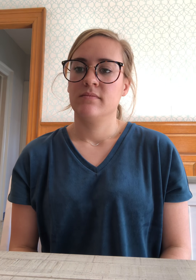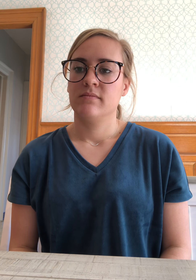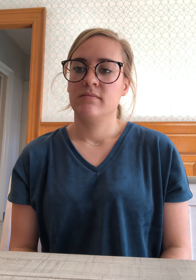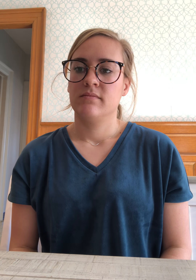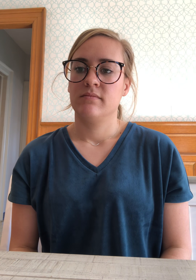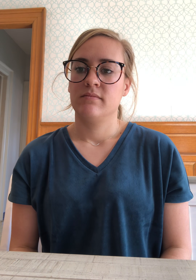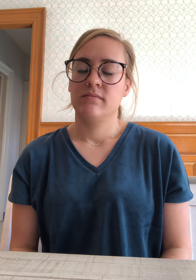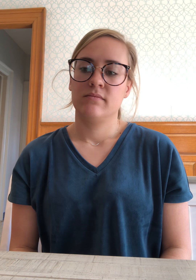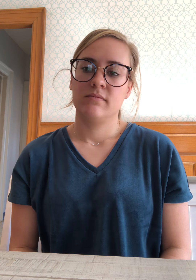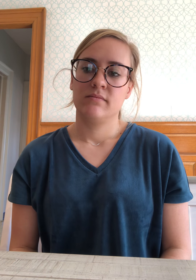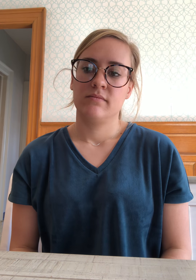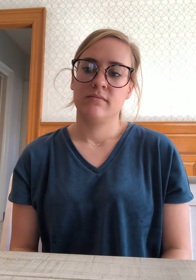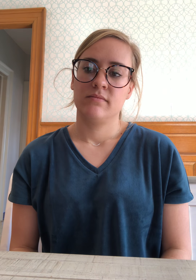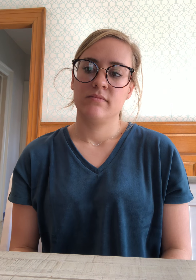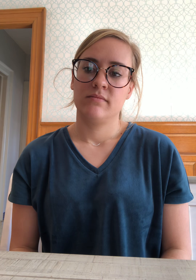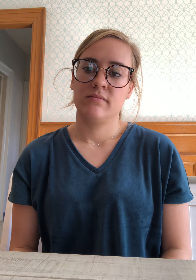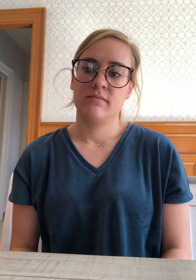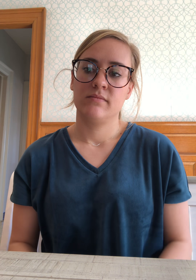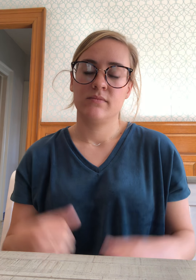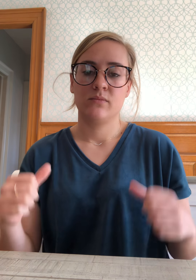With the newer alloys,